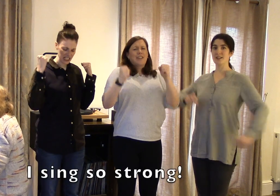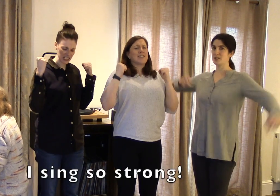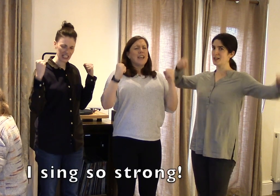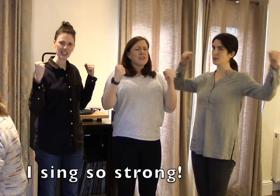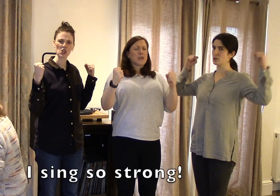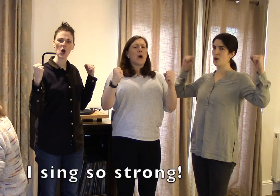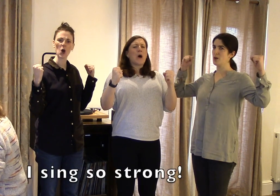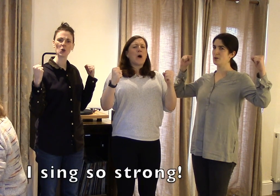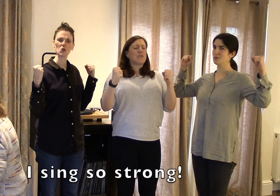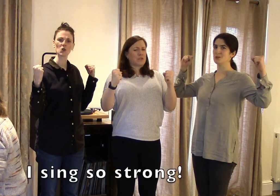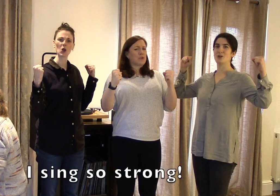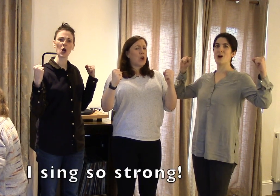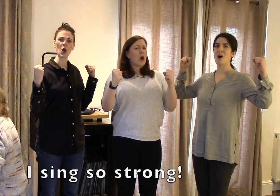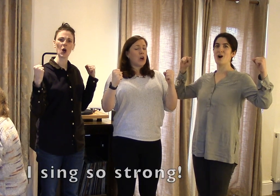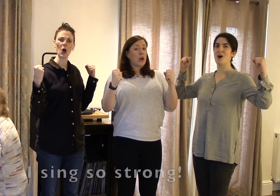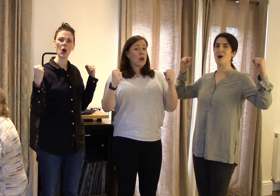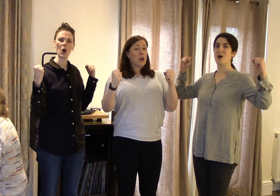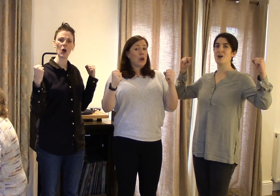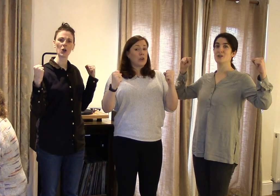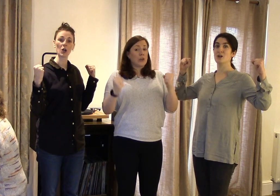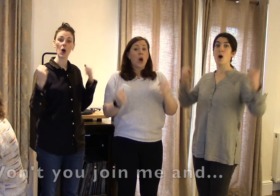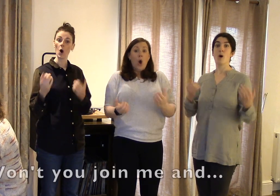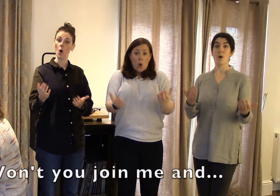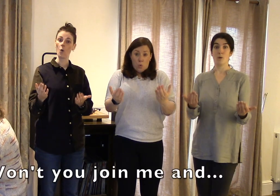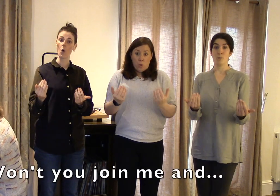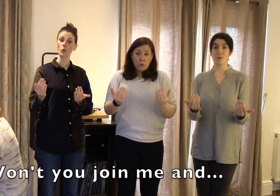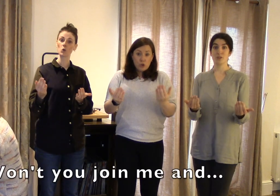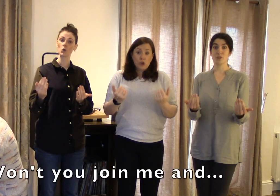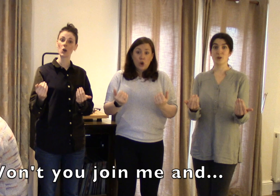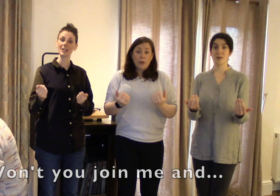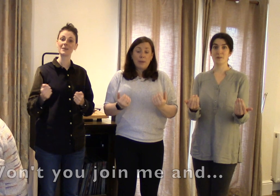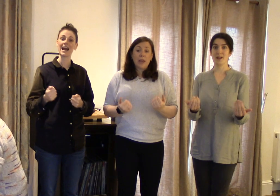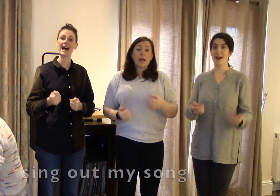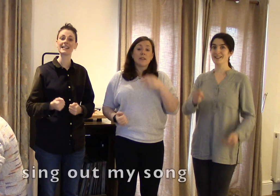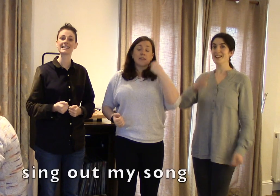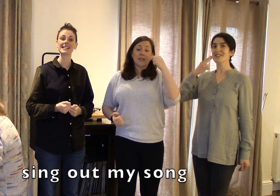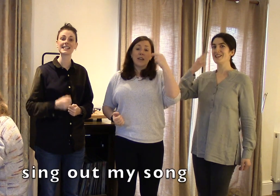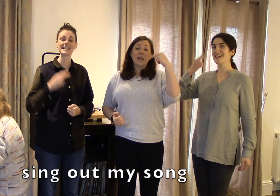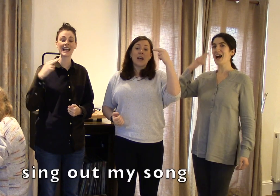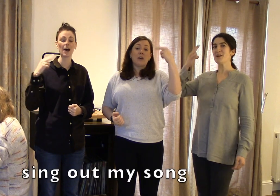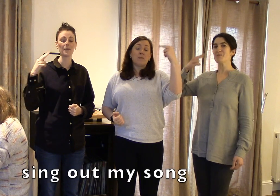sing so strong. Won't you join me and sing out my